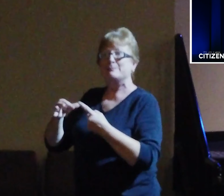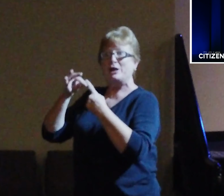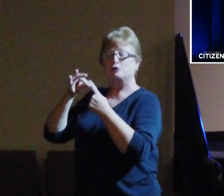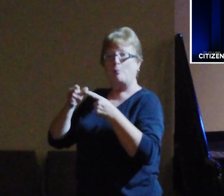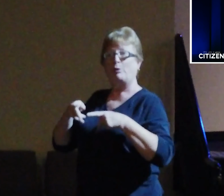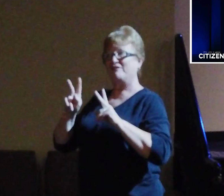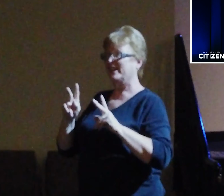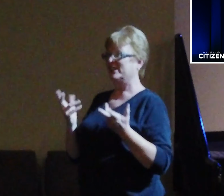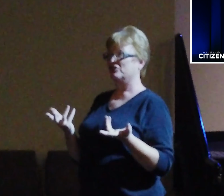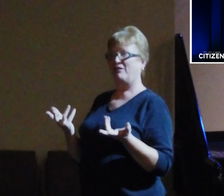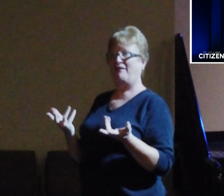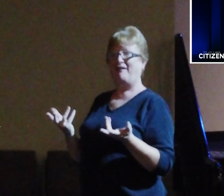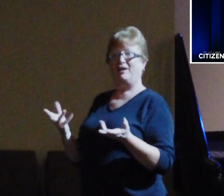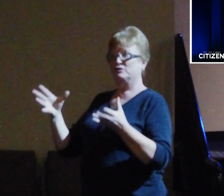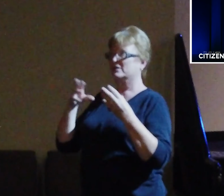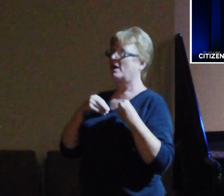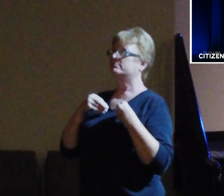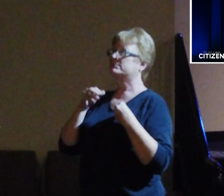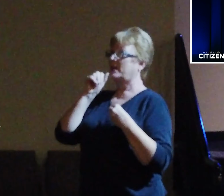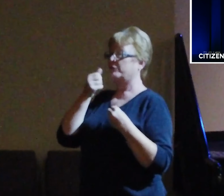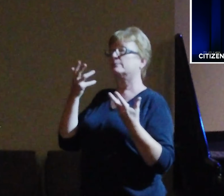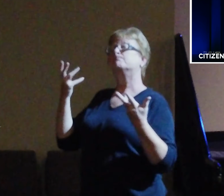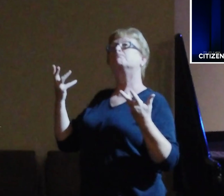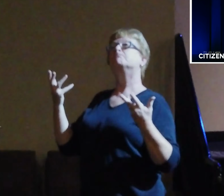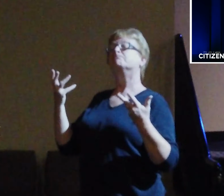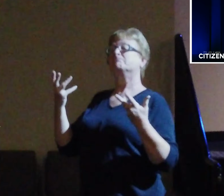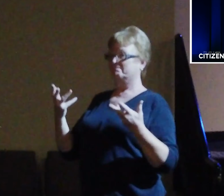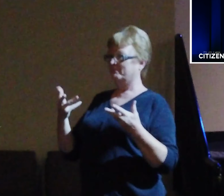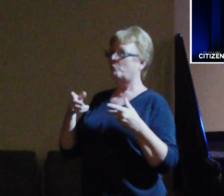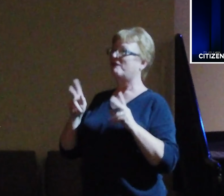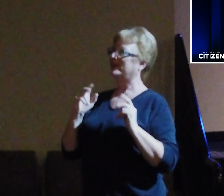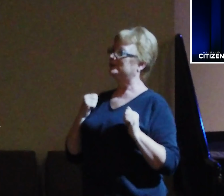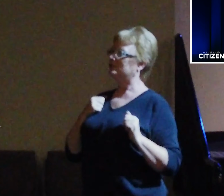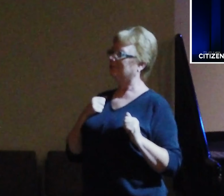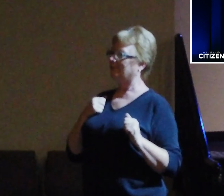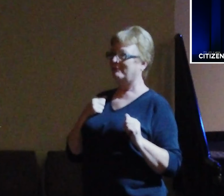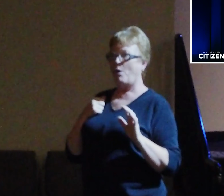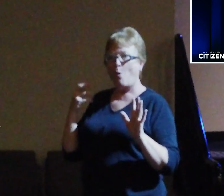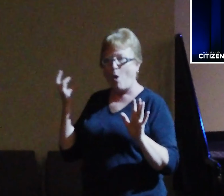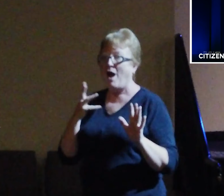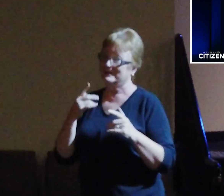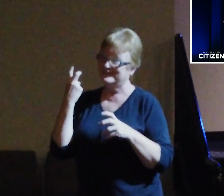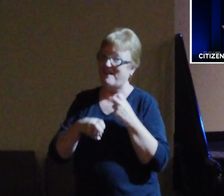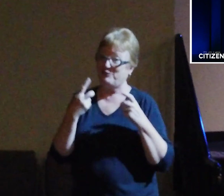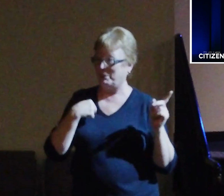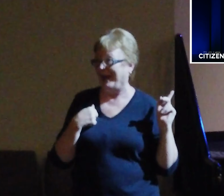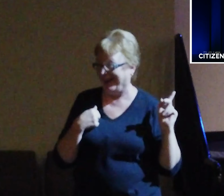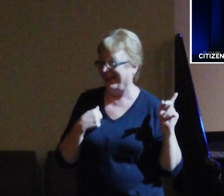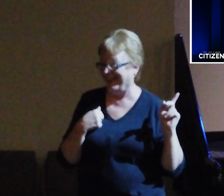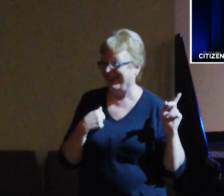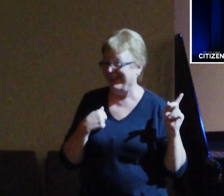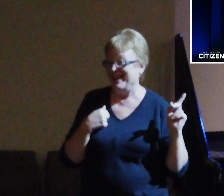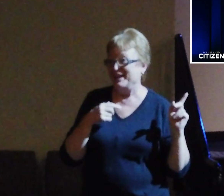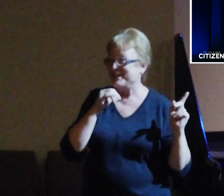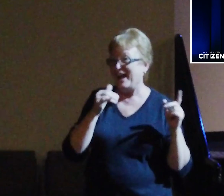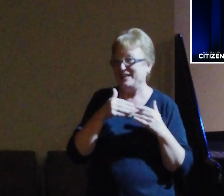who are kingdom citizens. And I got to admit, that is a tough one for me. That's not easy to swallow.